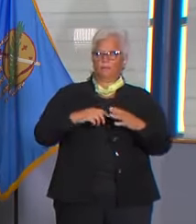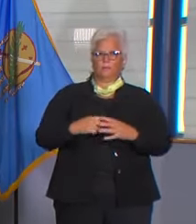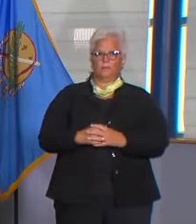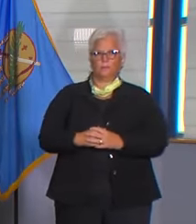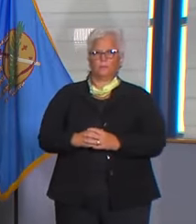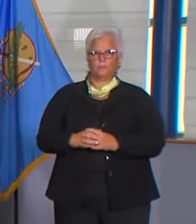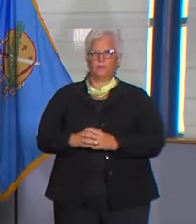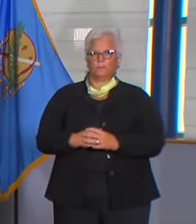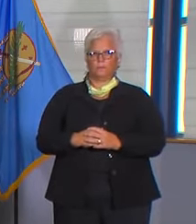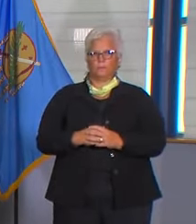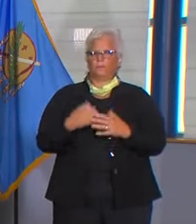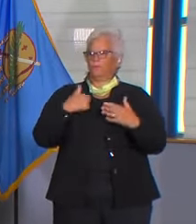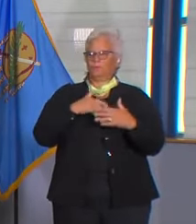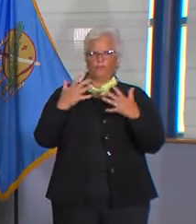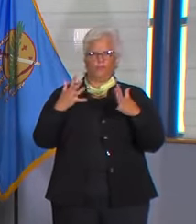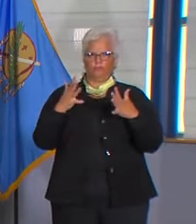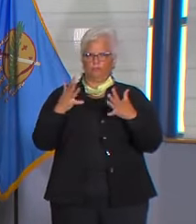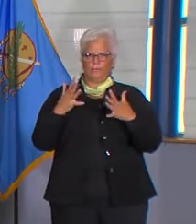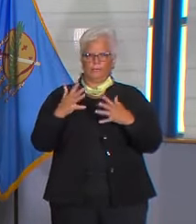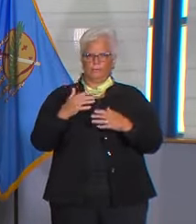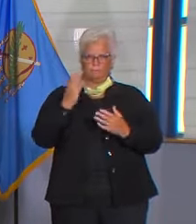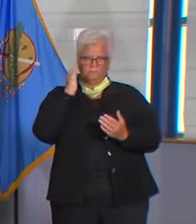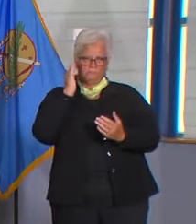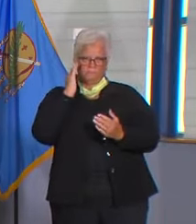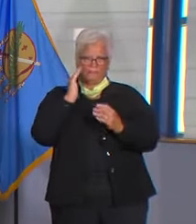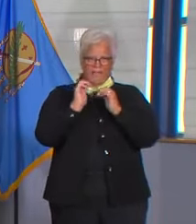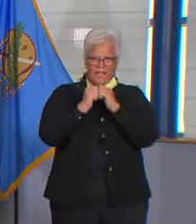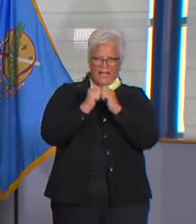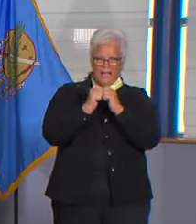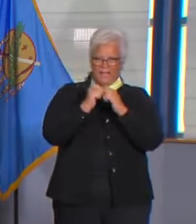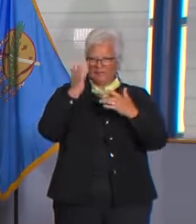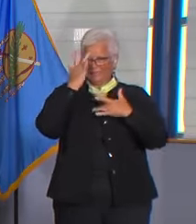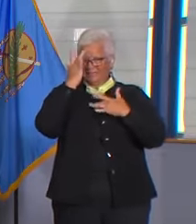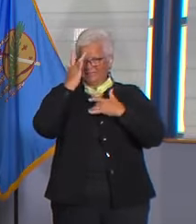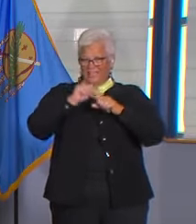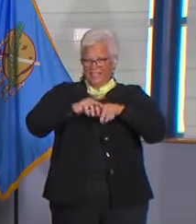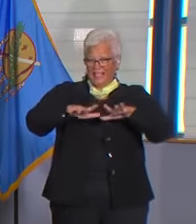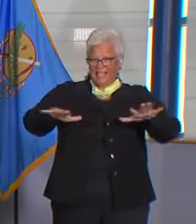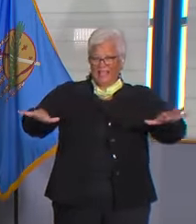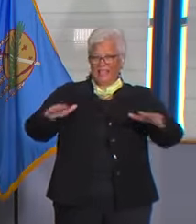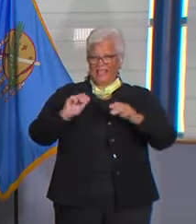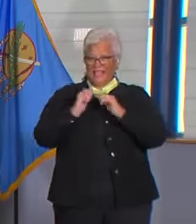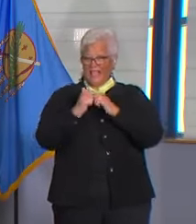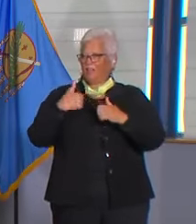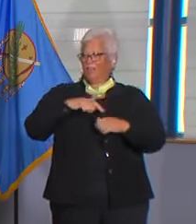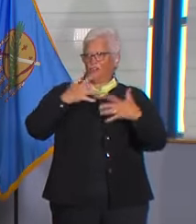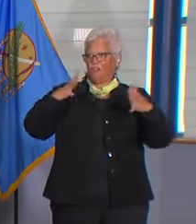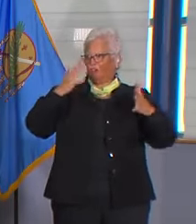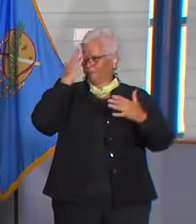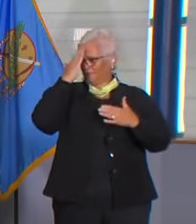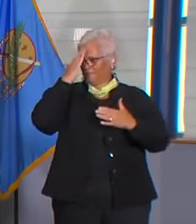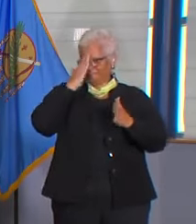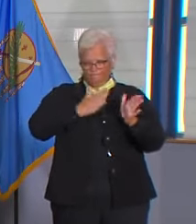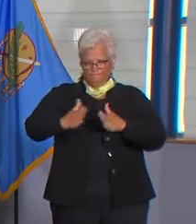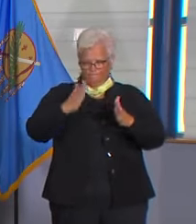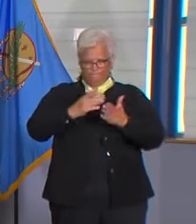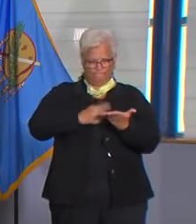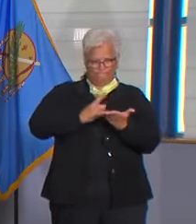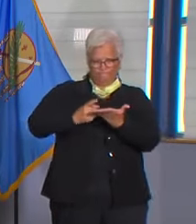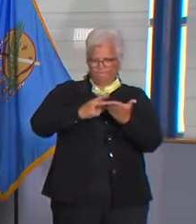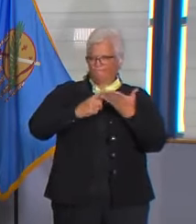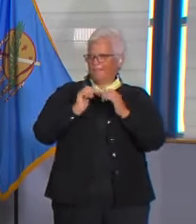into account, you know, potential infectious diseases. And so, you know, we would of course already have personal protective